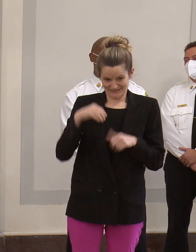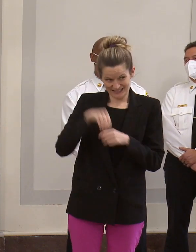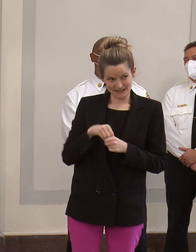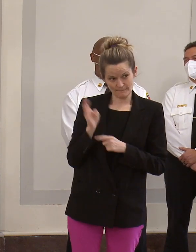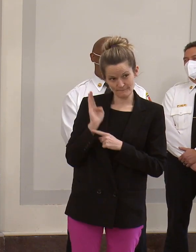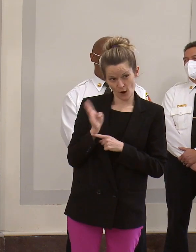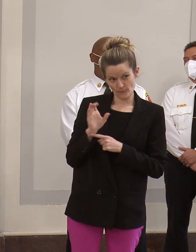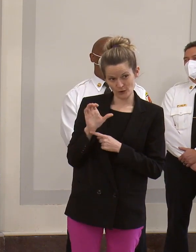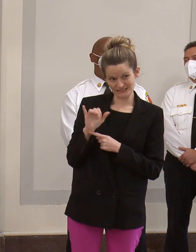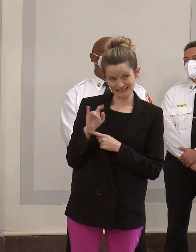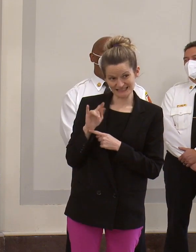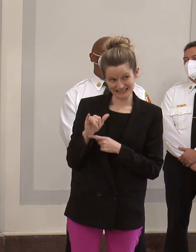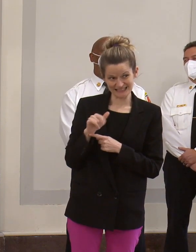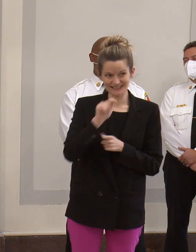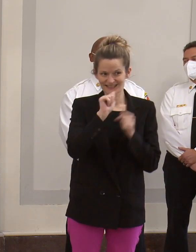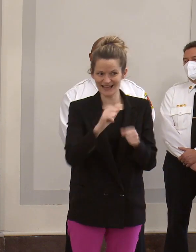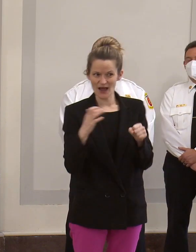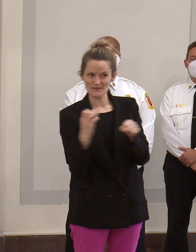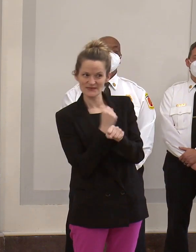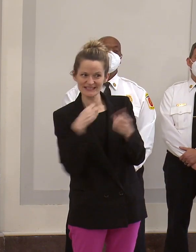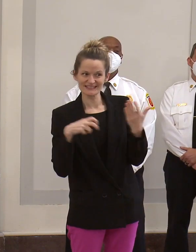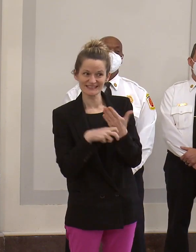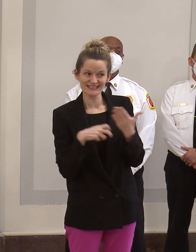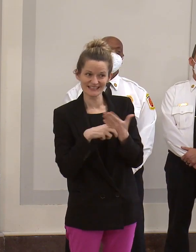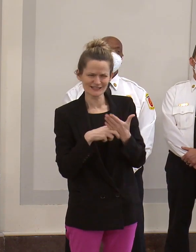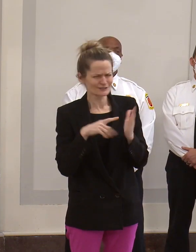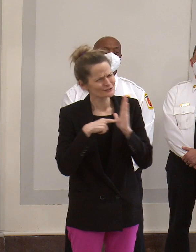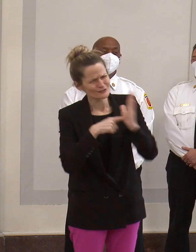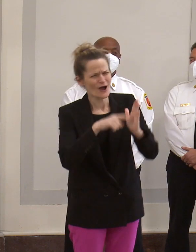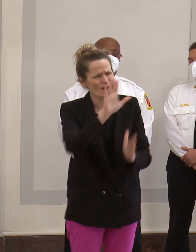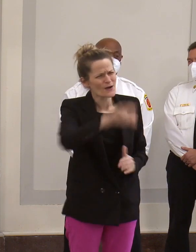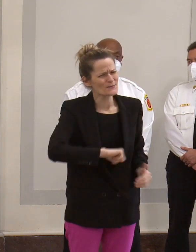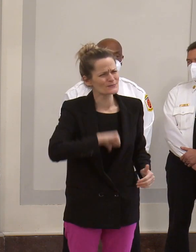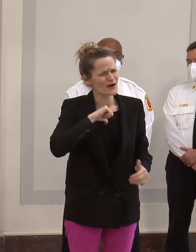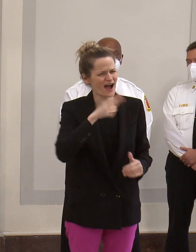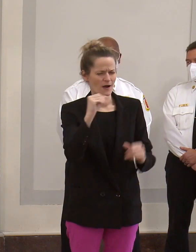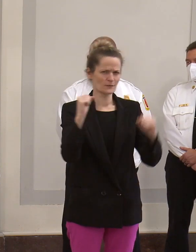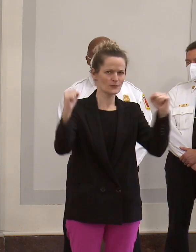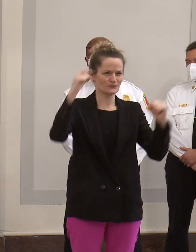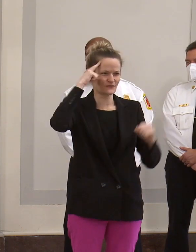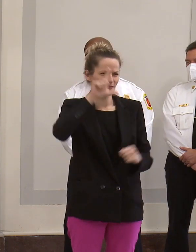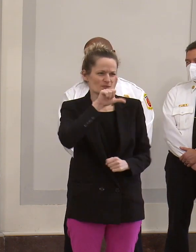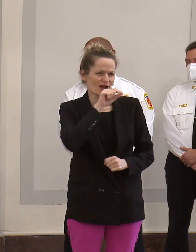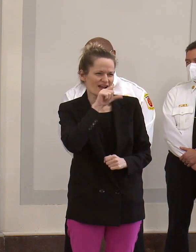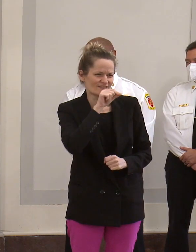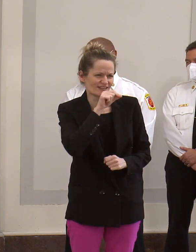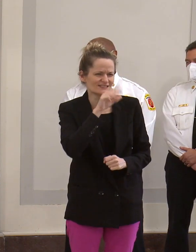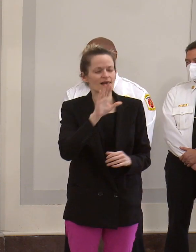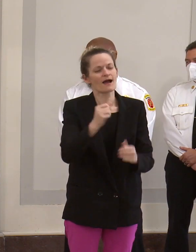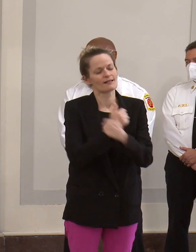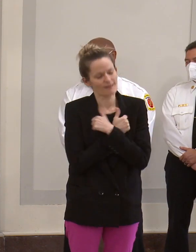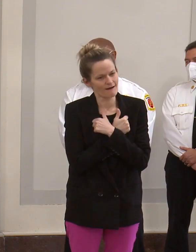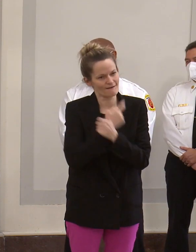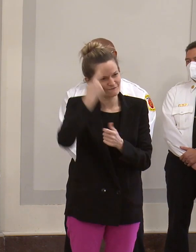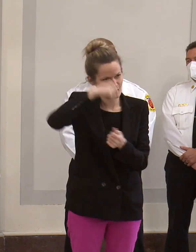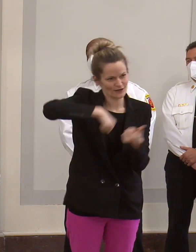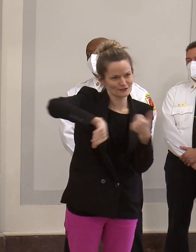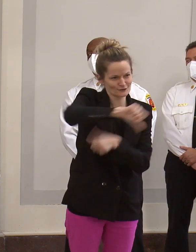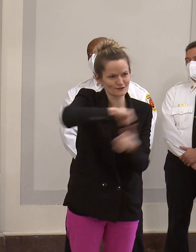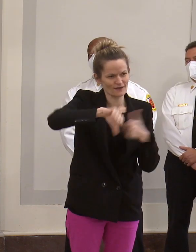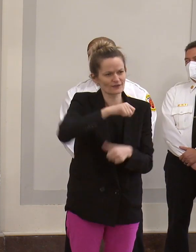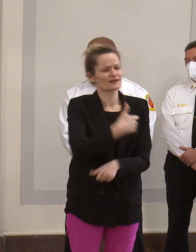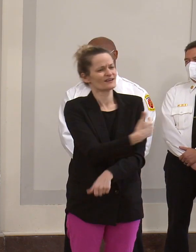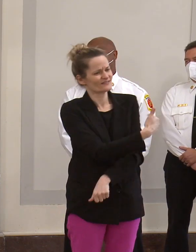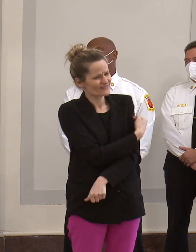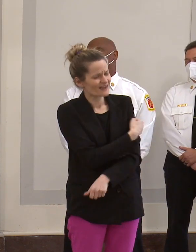So, let's show some pride and love for our Ravens and love for each other by getting vaccinated and entering into the contest.